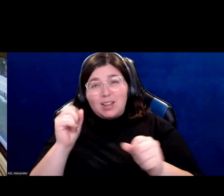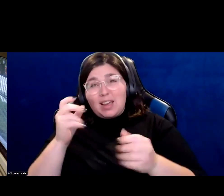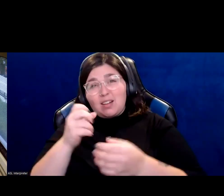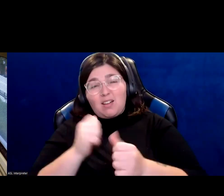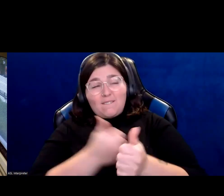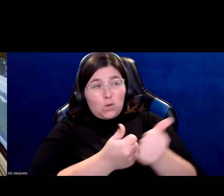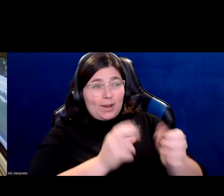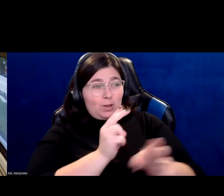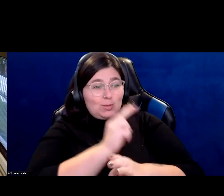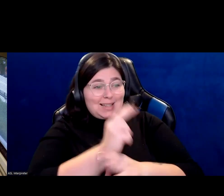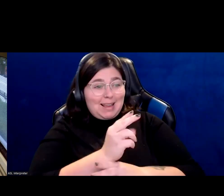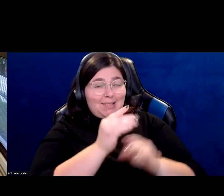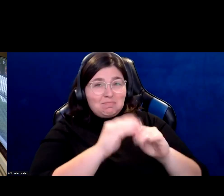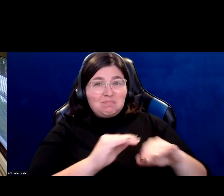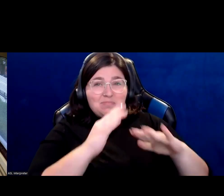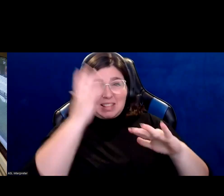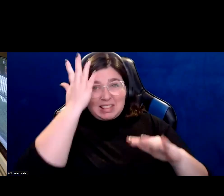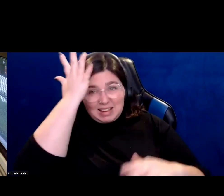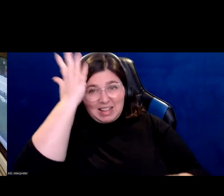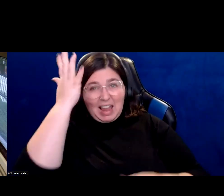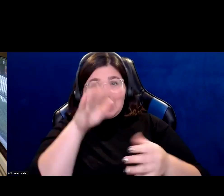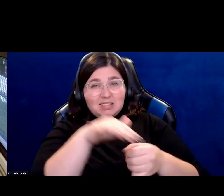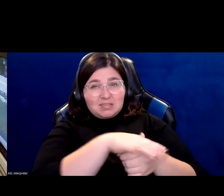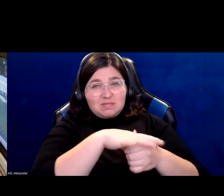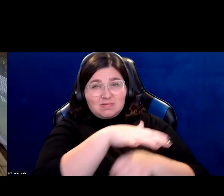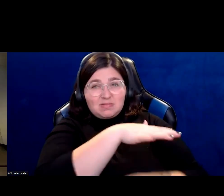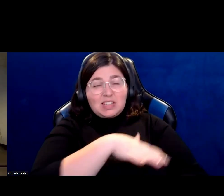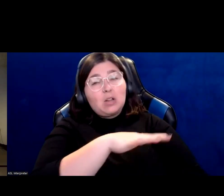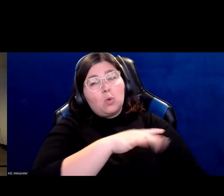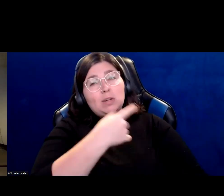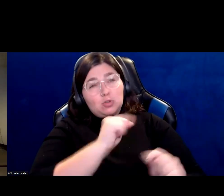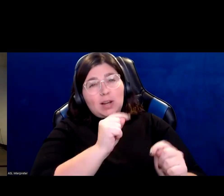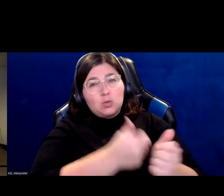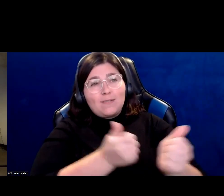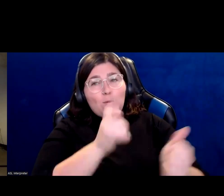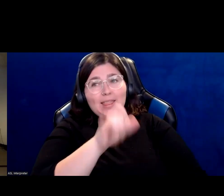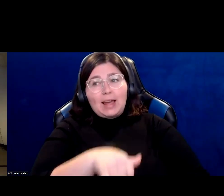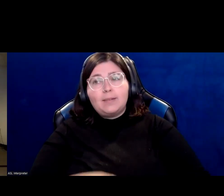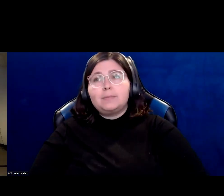something that we're considering. Thank you.